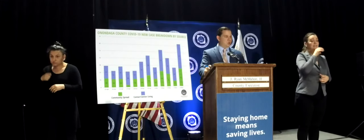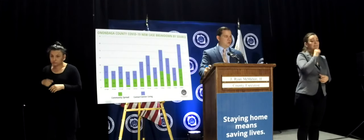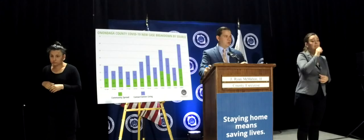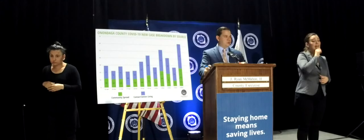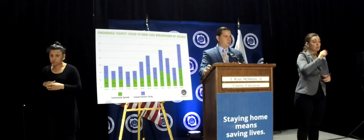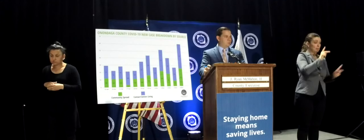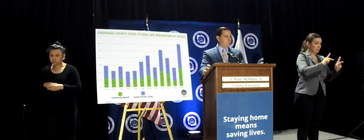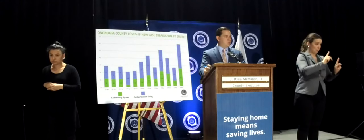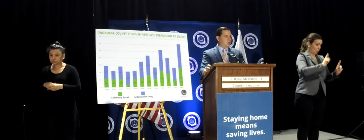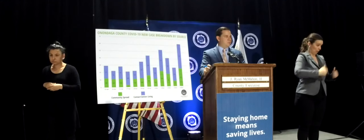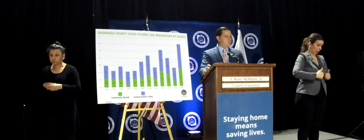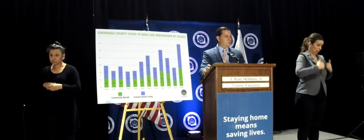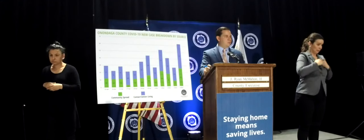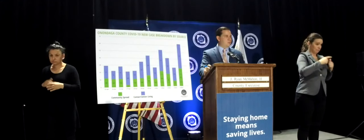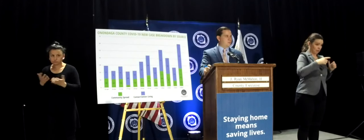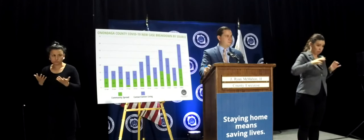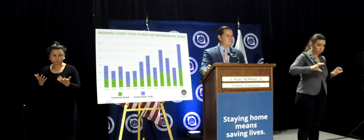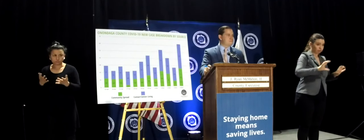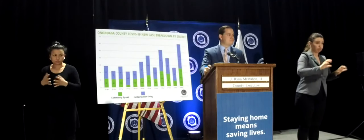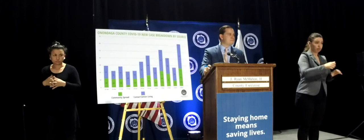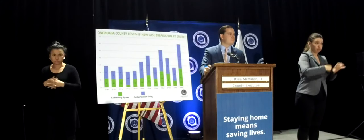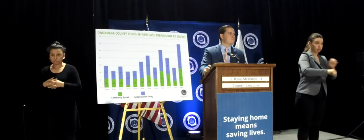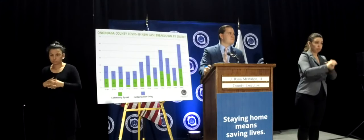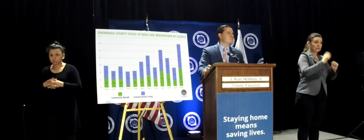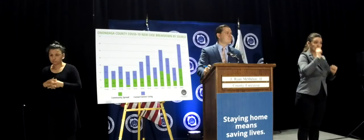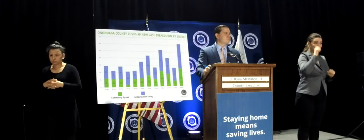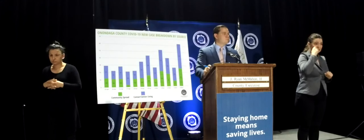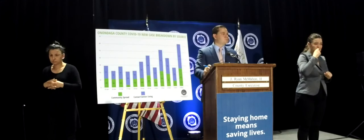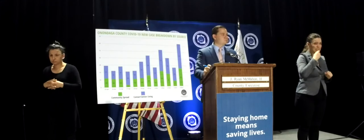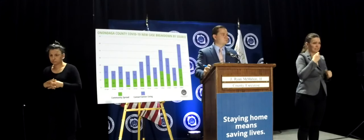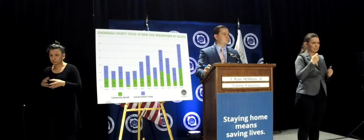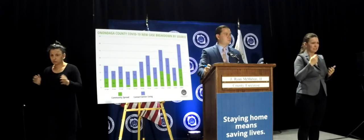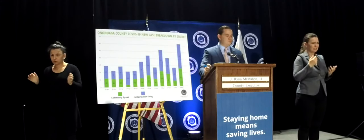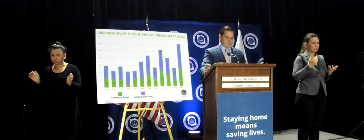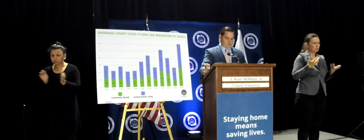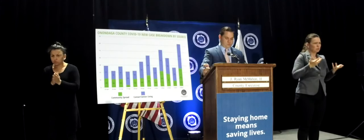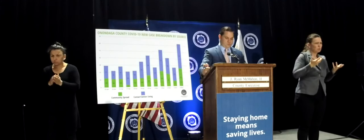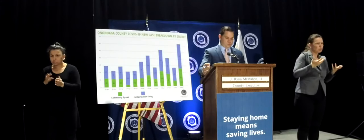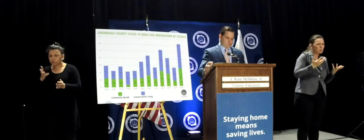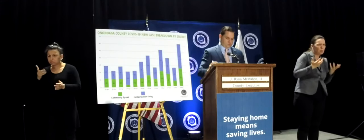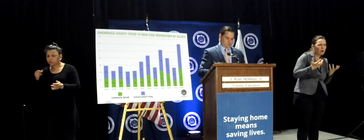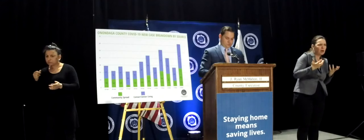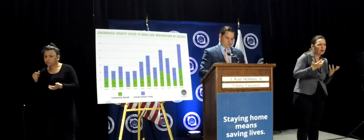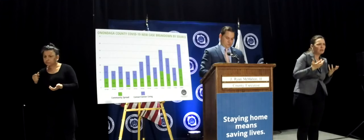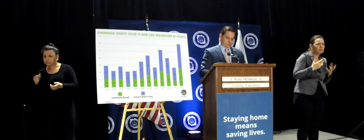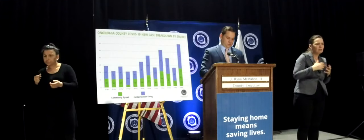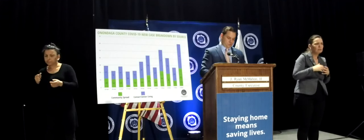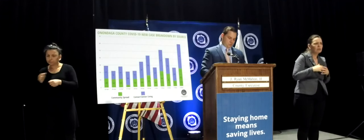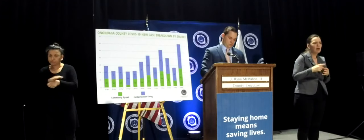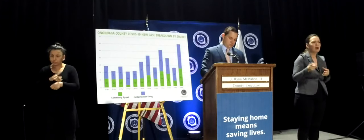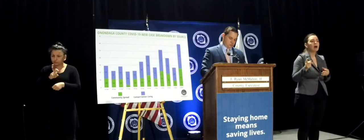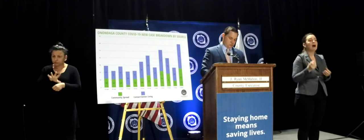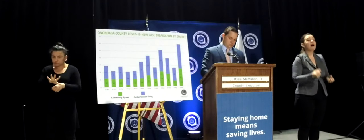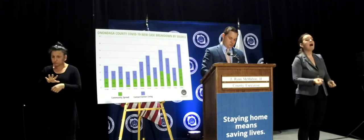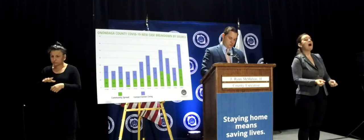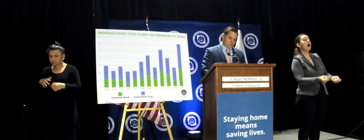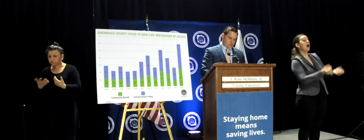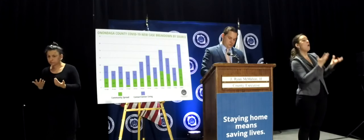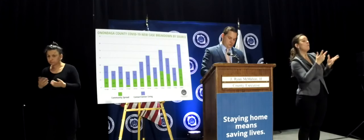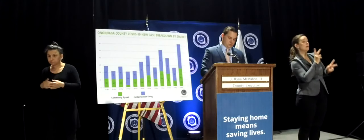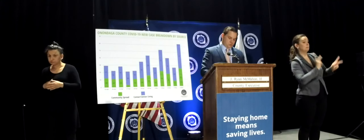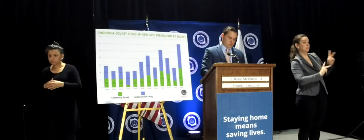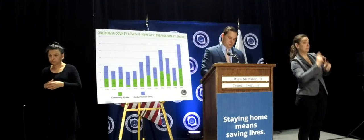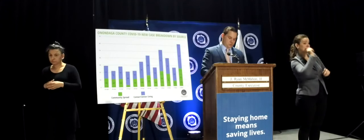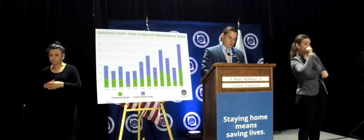What are you looking for, Tim? Like how many total were tested, how many tested positive, how many of those were